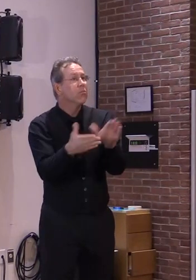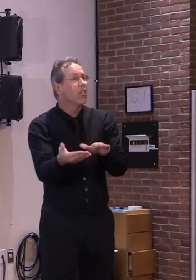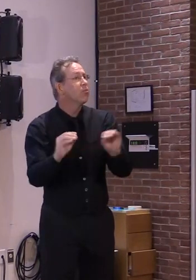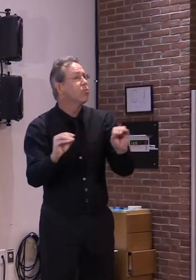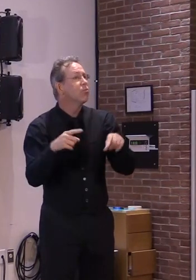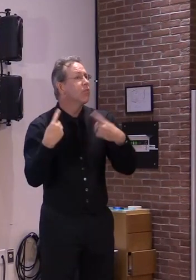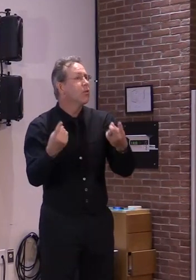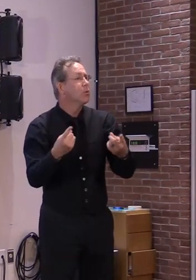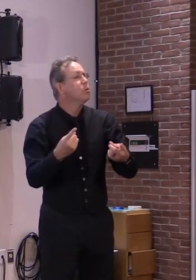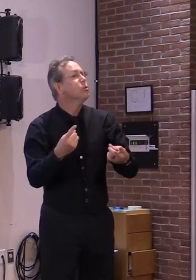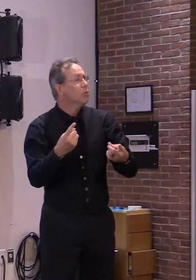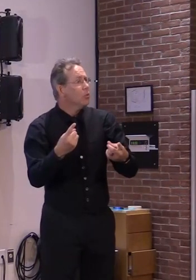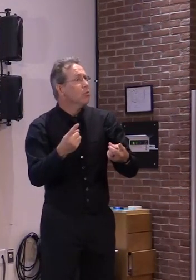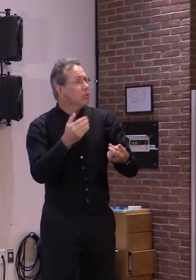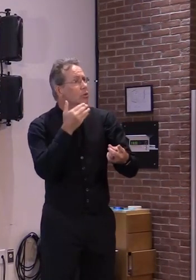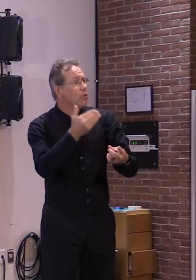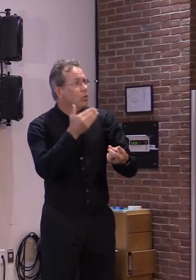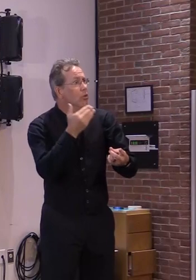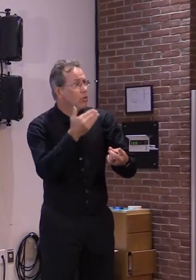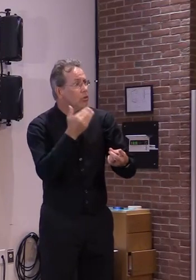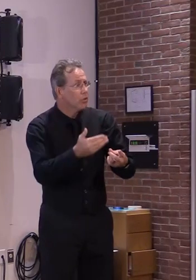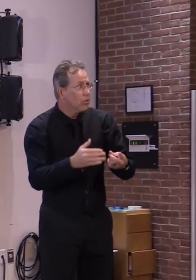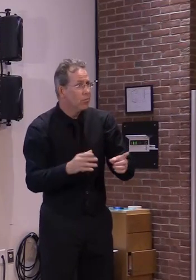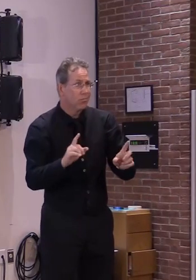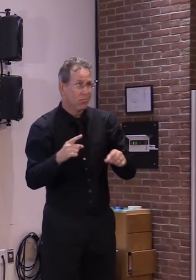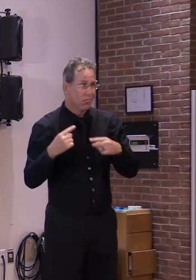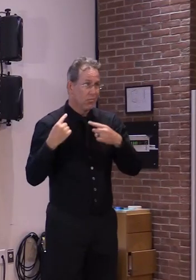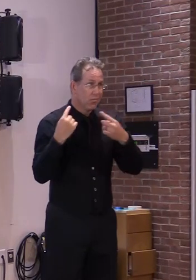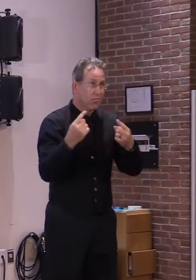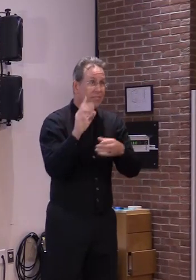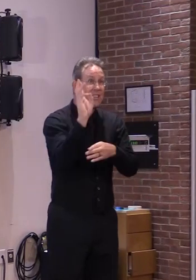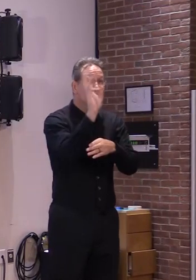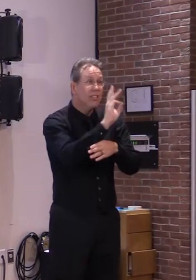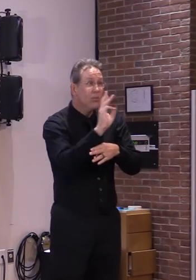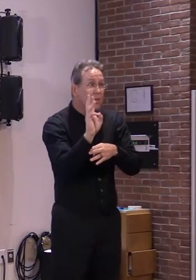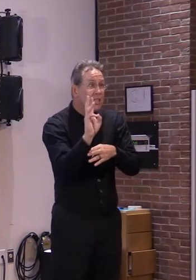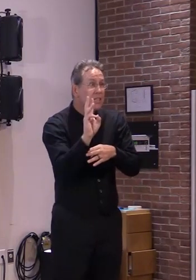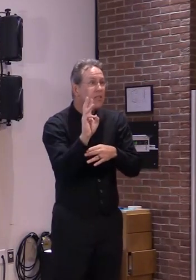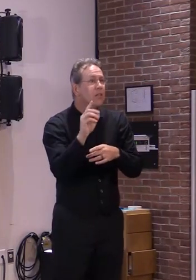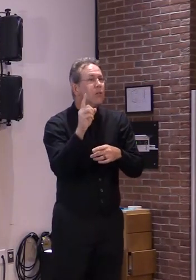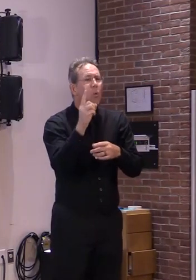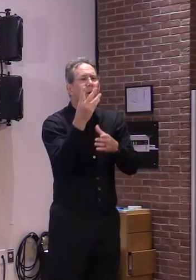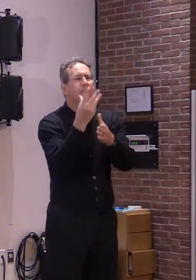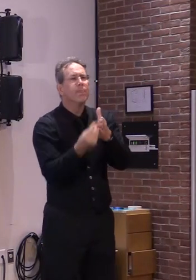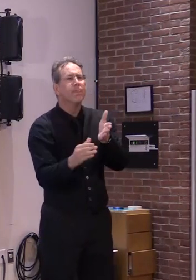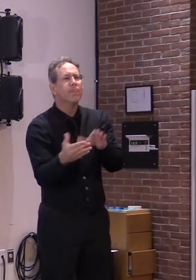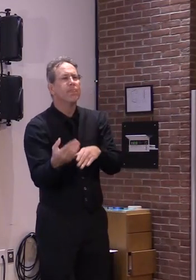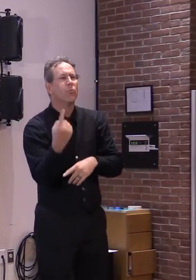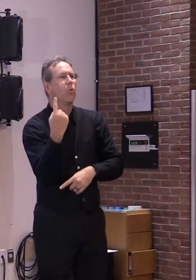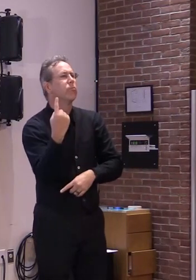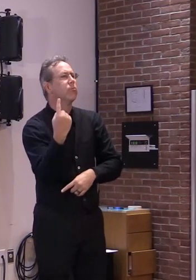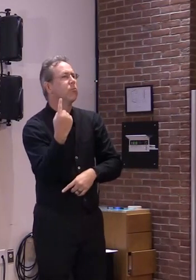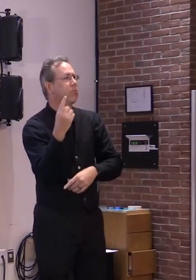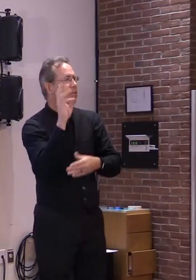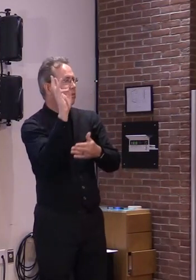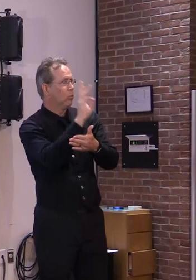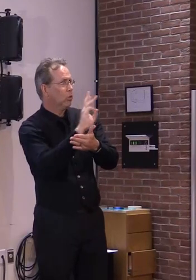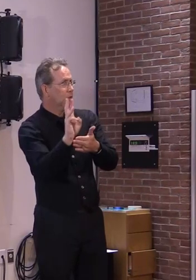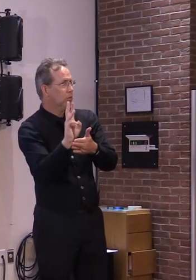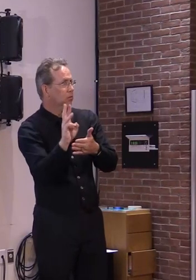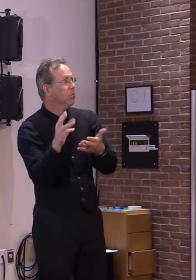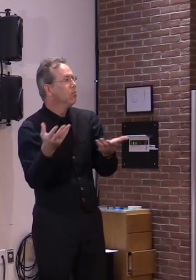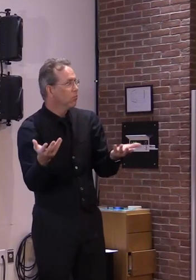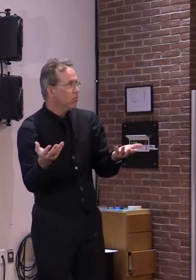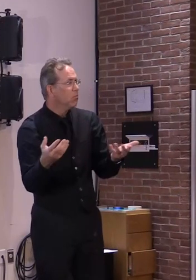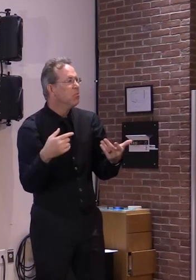only reported one death over the last 6 weeks. And we anticipate that our fatality rates will remain very low